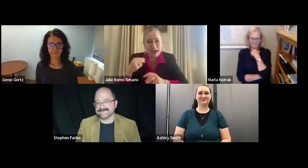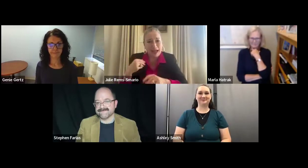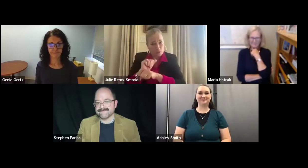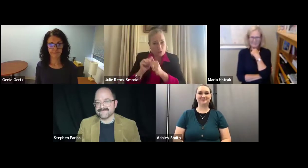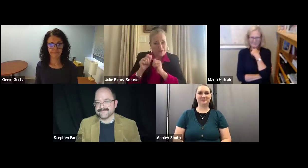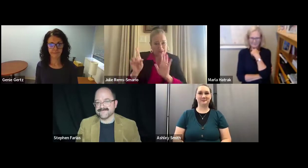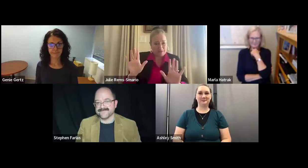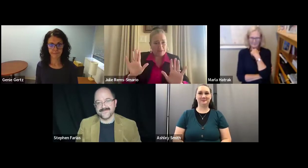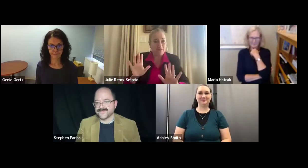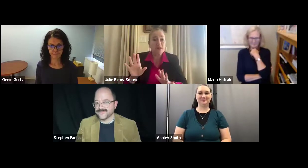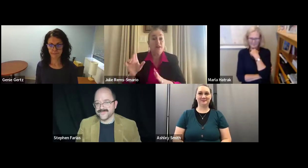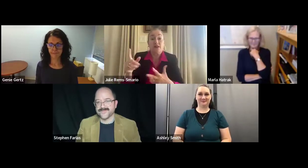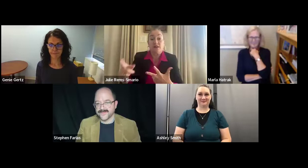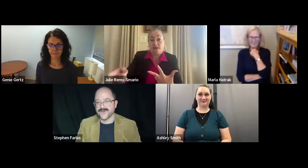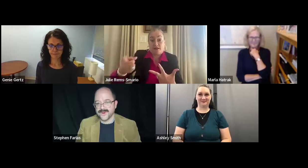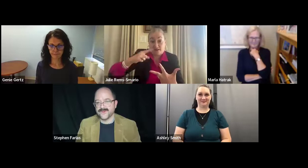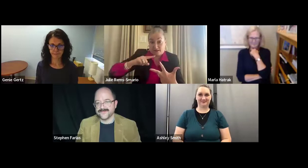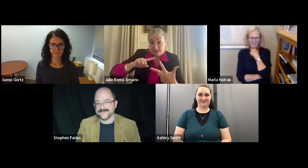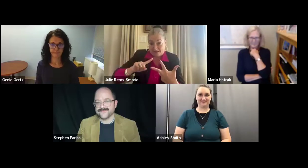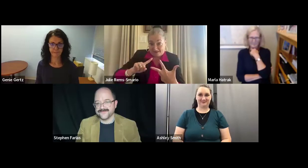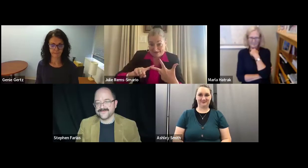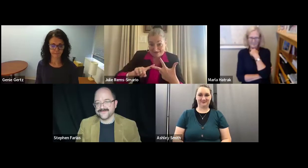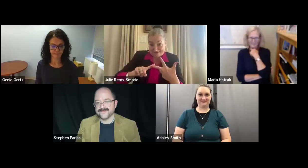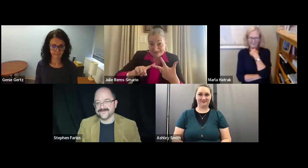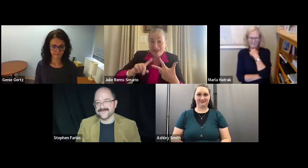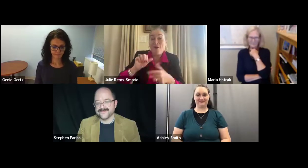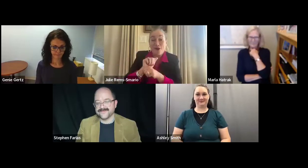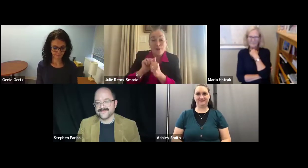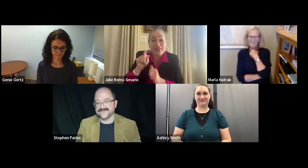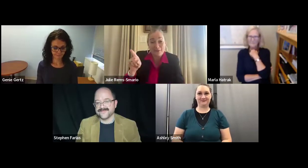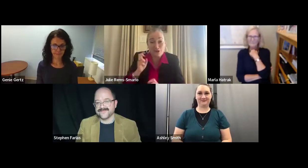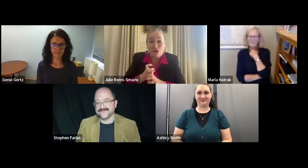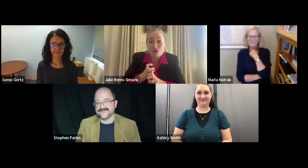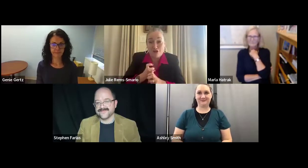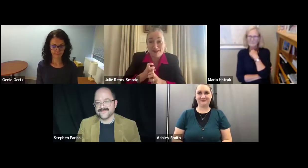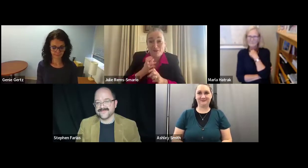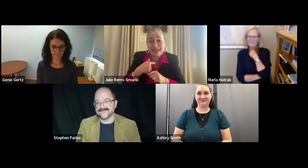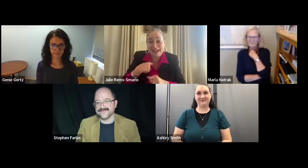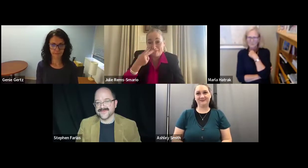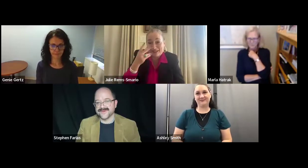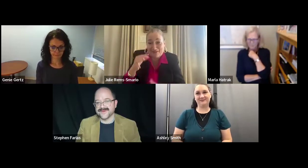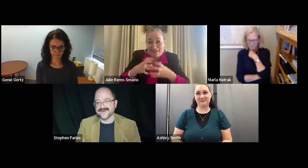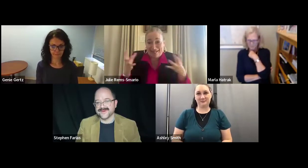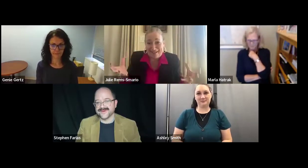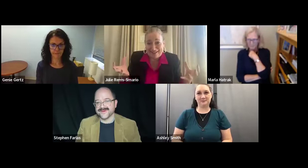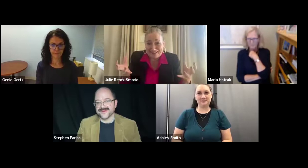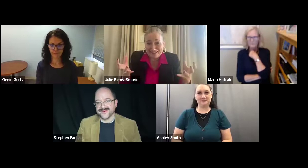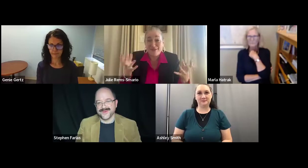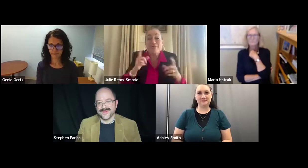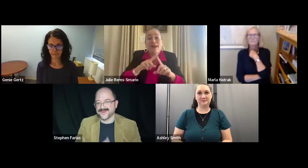I was not friends with, I knew who I needed to study. And that led to my third, which may be hard, and I might